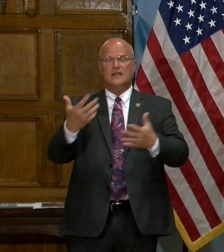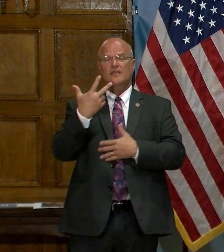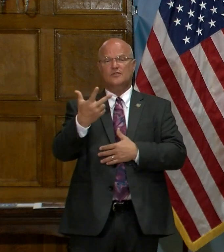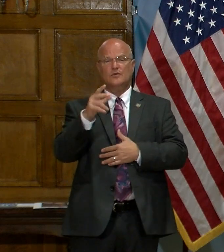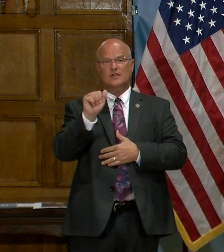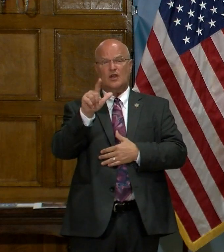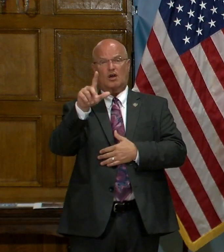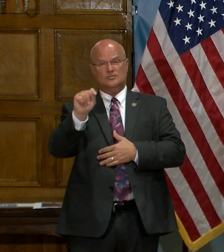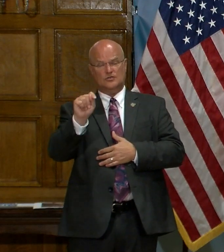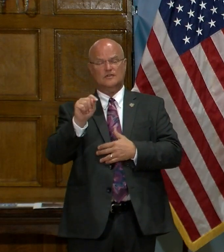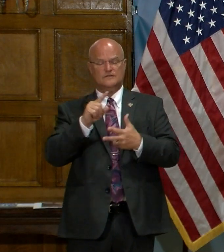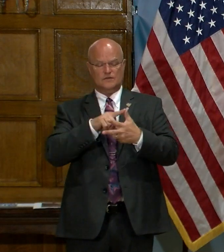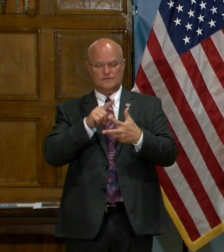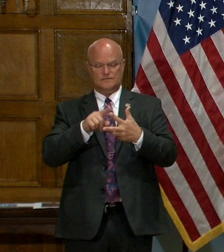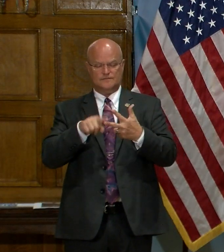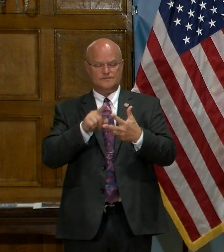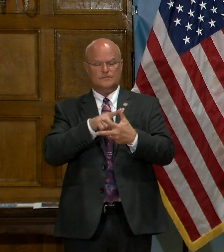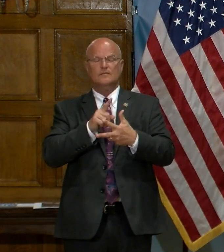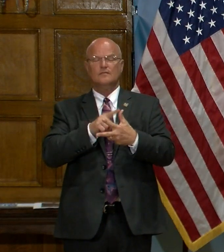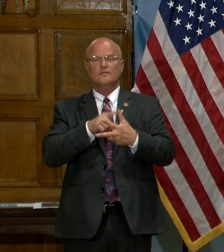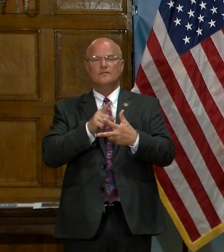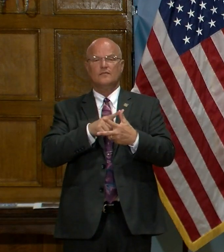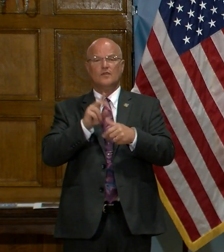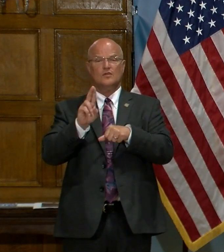three alternatives. One would be